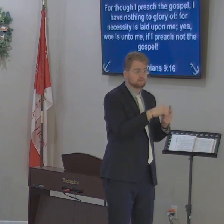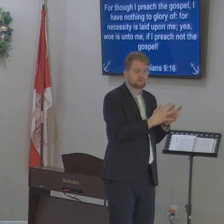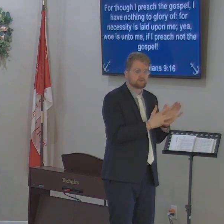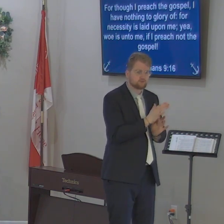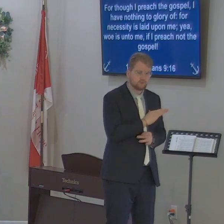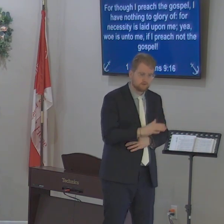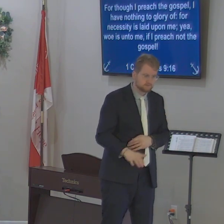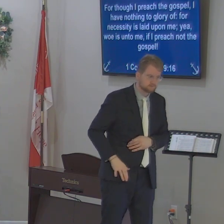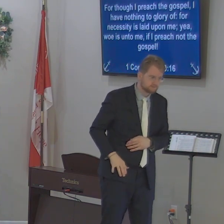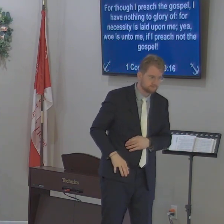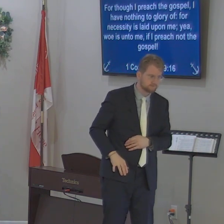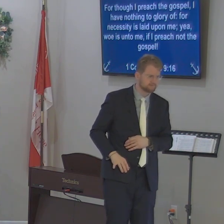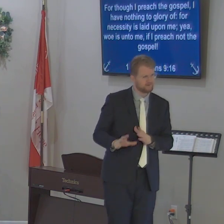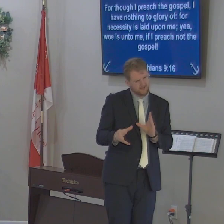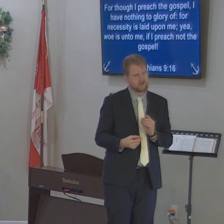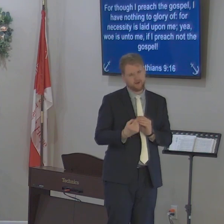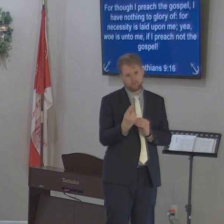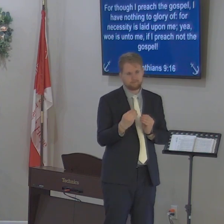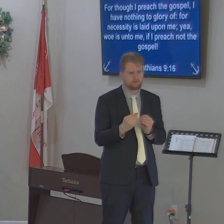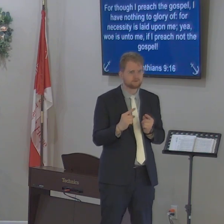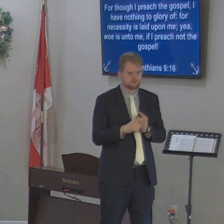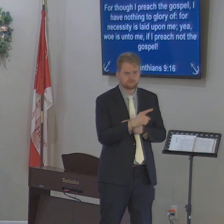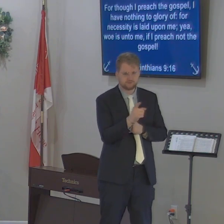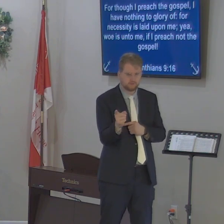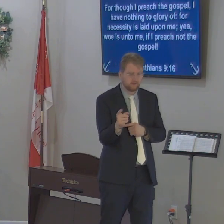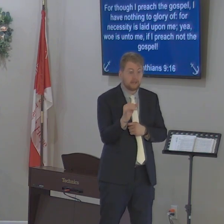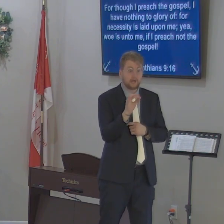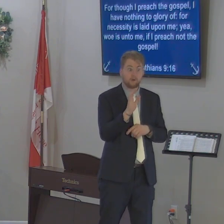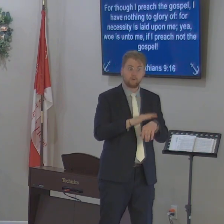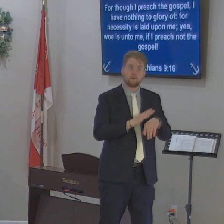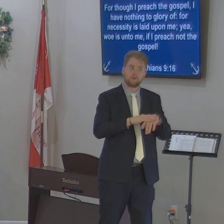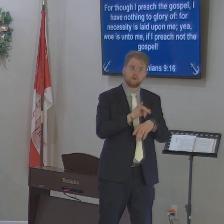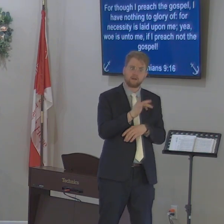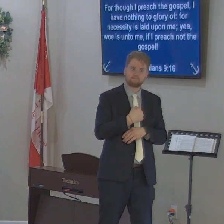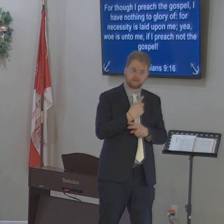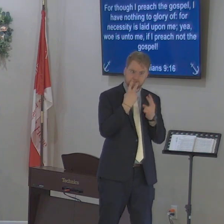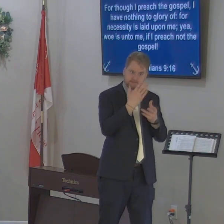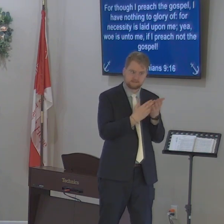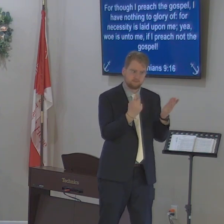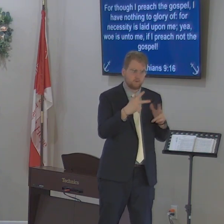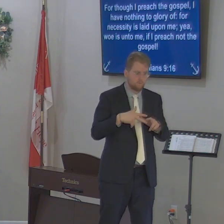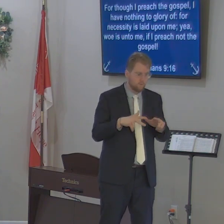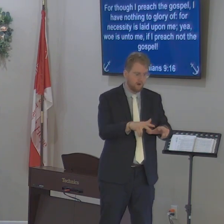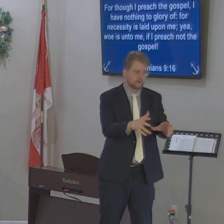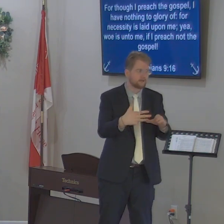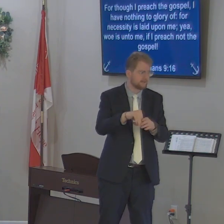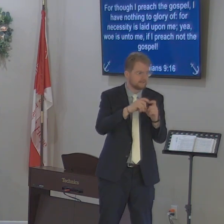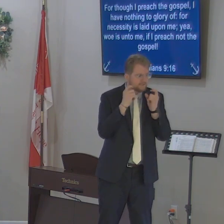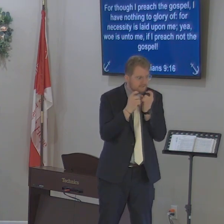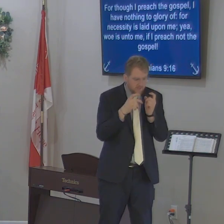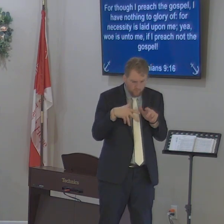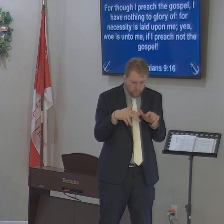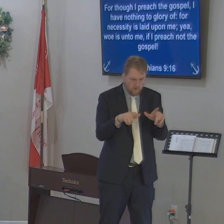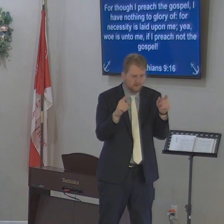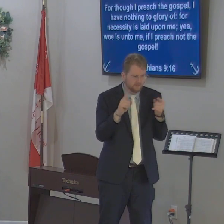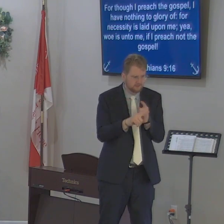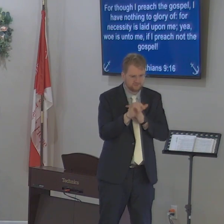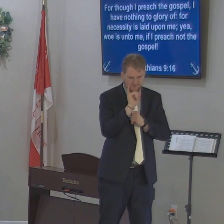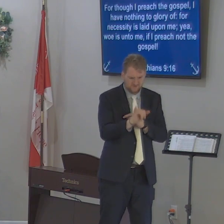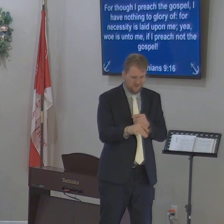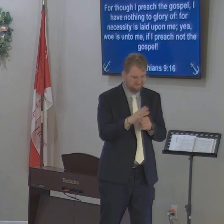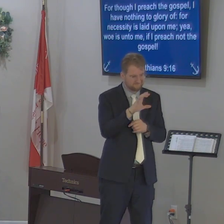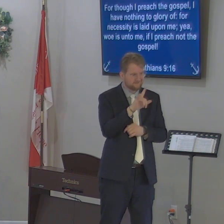Christ. Can I add one to you? Woe if I see somebody walking in sin, walking towards that